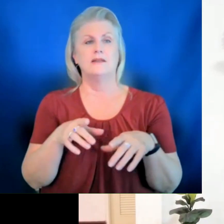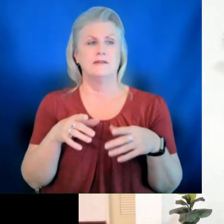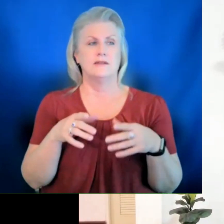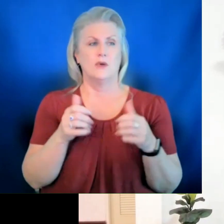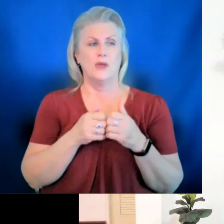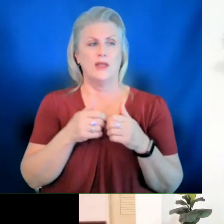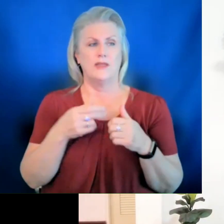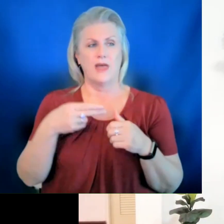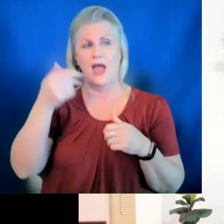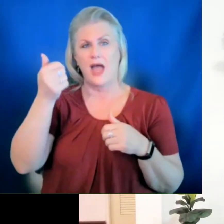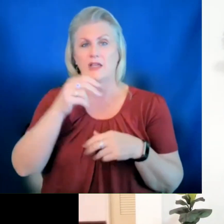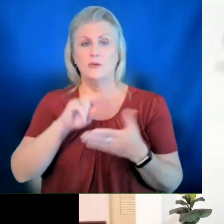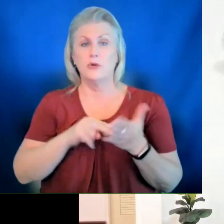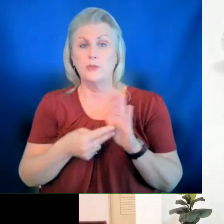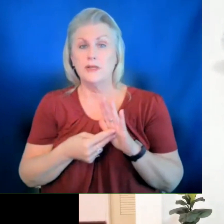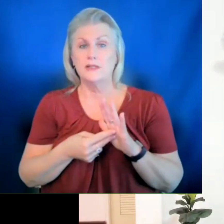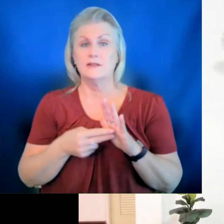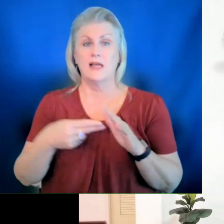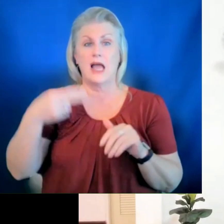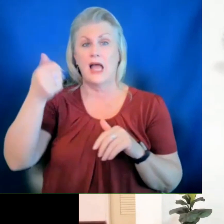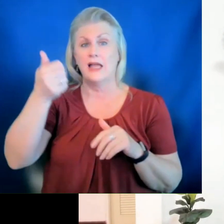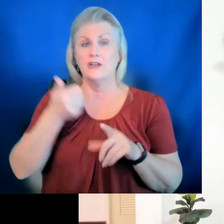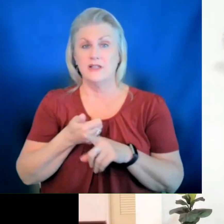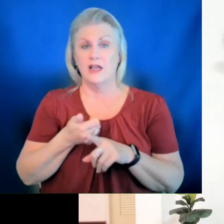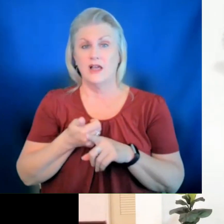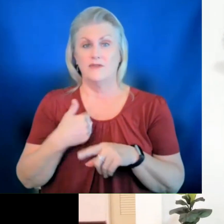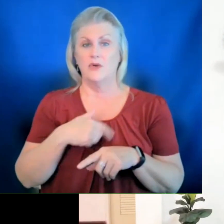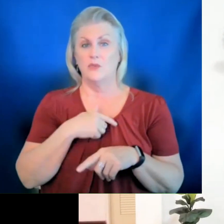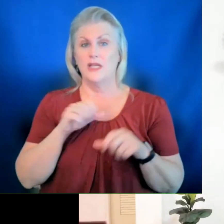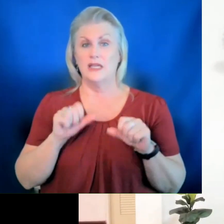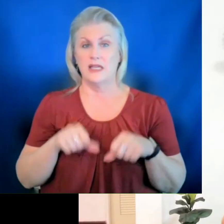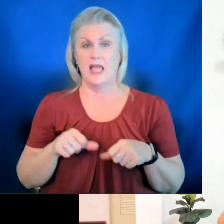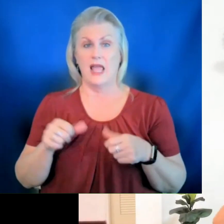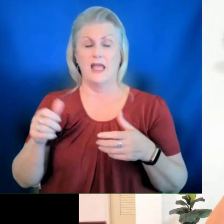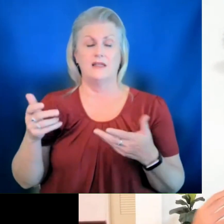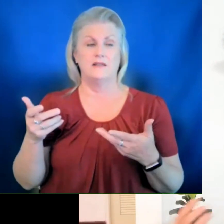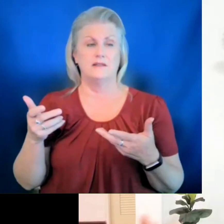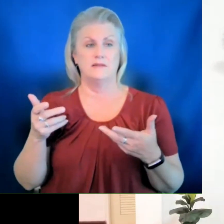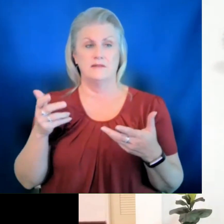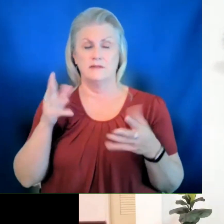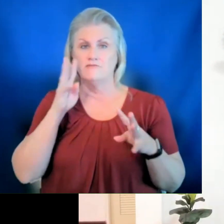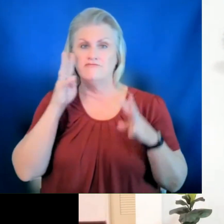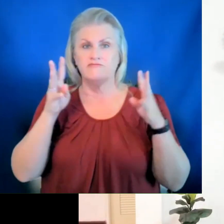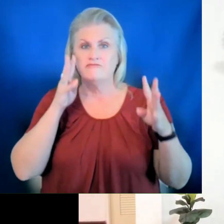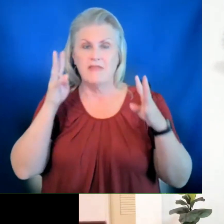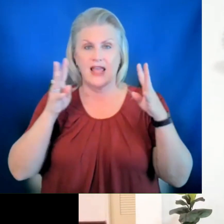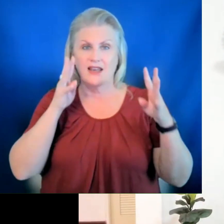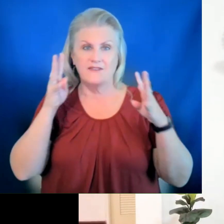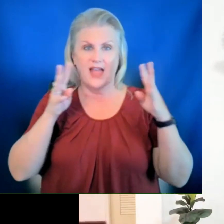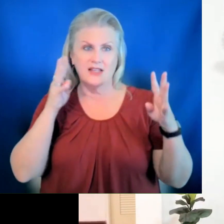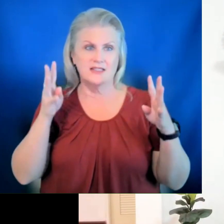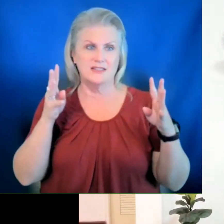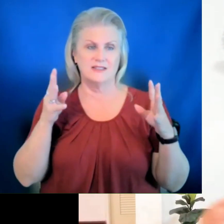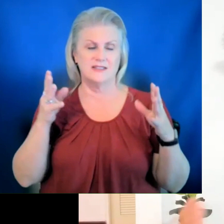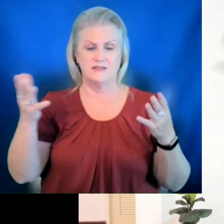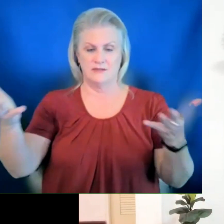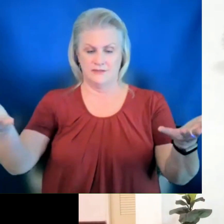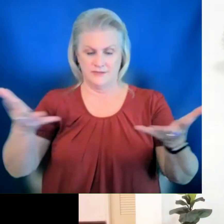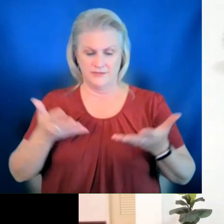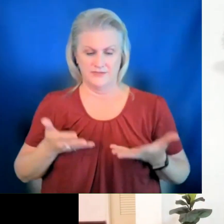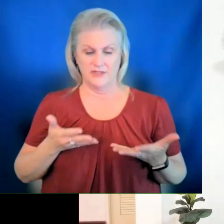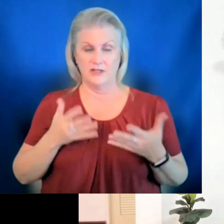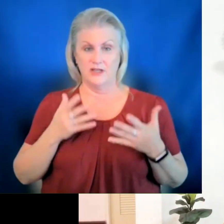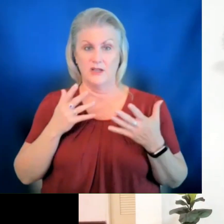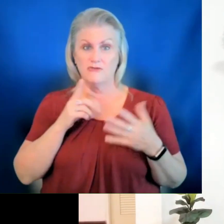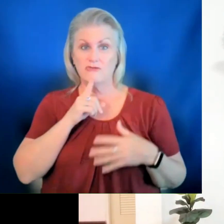higher purpose, with our higher self, we are able to manifest and bring things